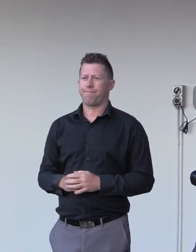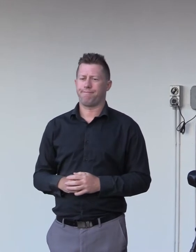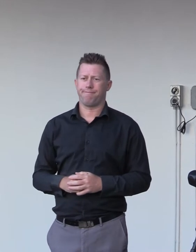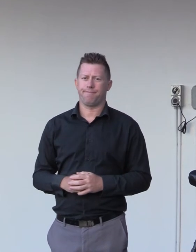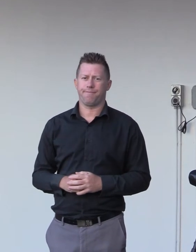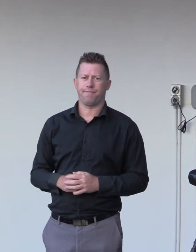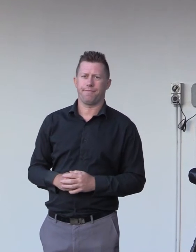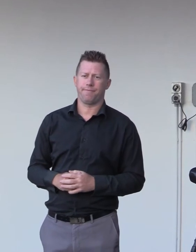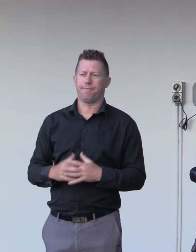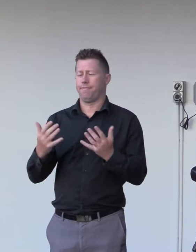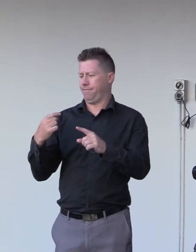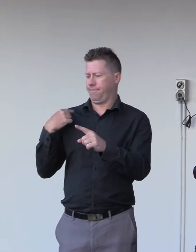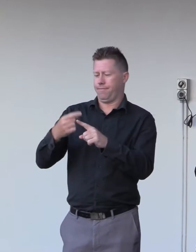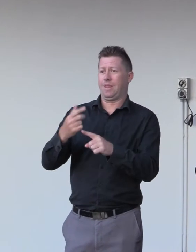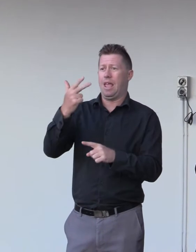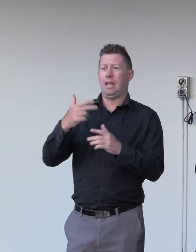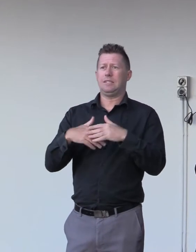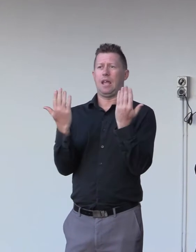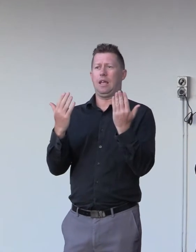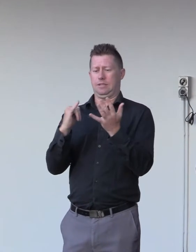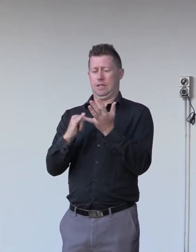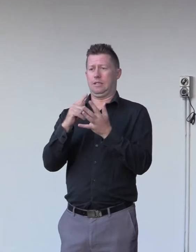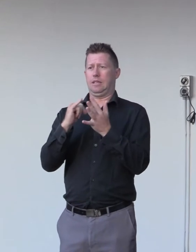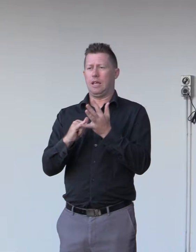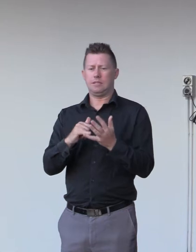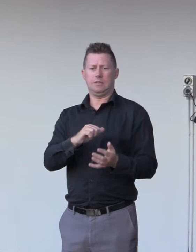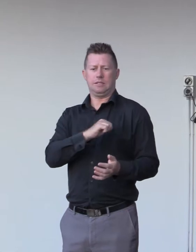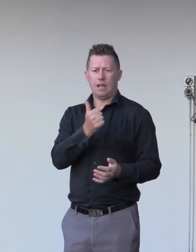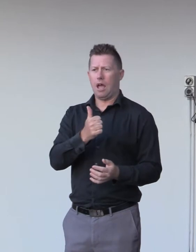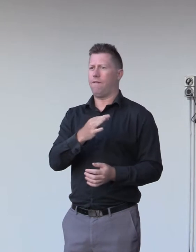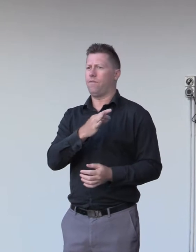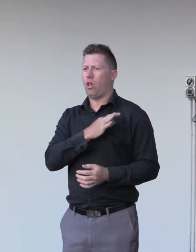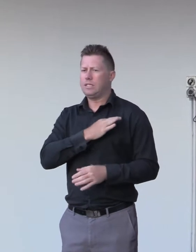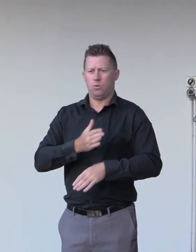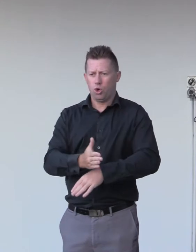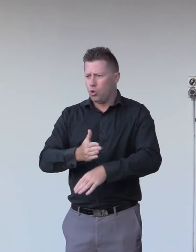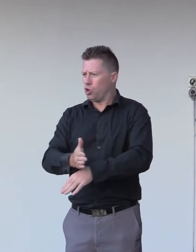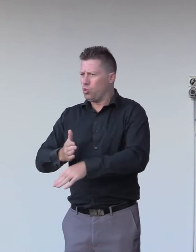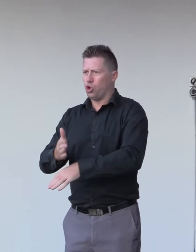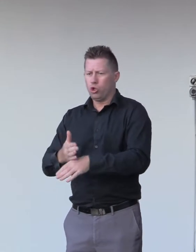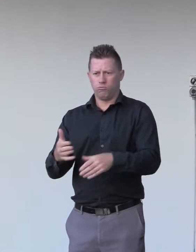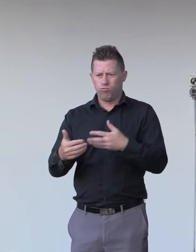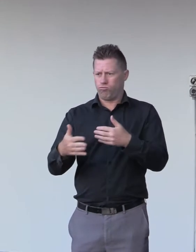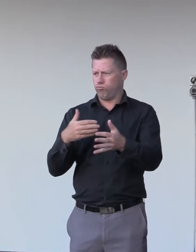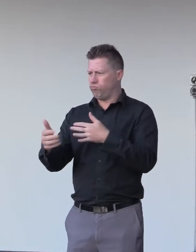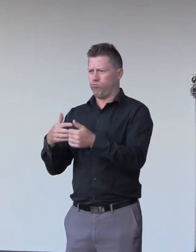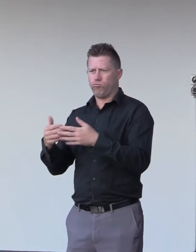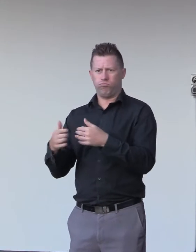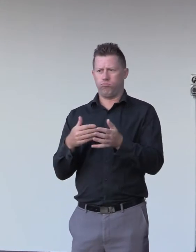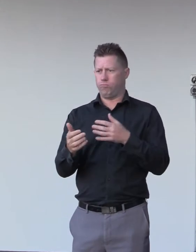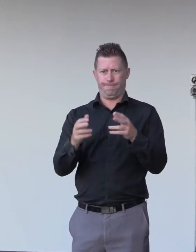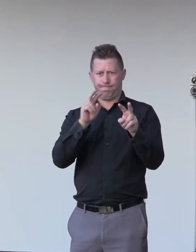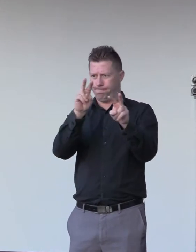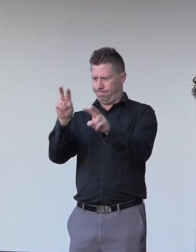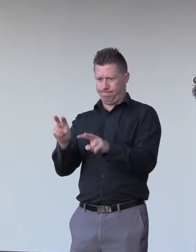last 8 days, the State Emergency Service staff and volunteers have been working hard to coordinate response efforts across